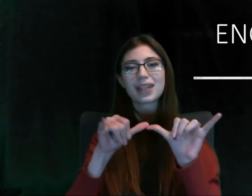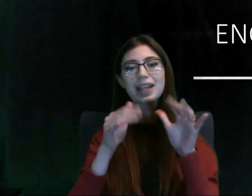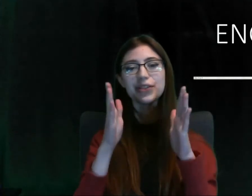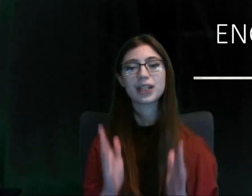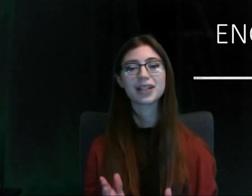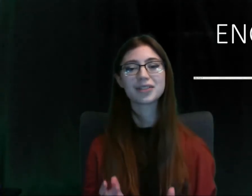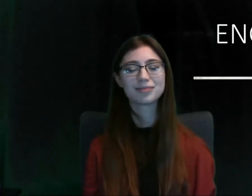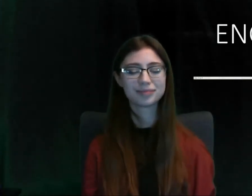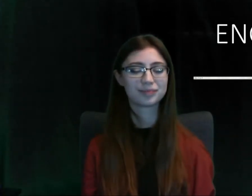engineer.